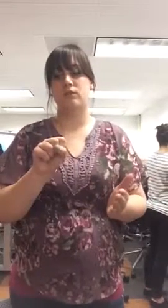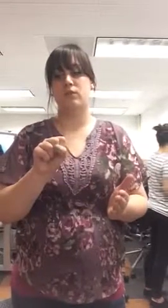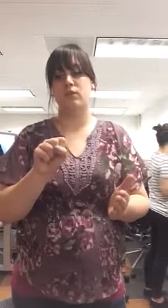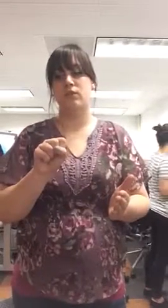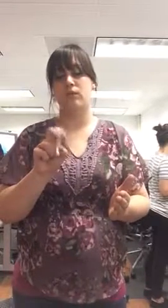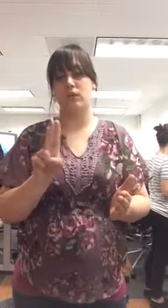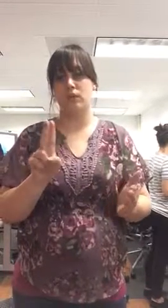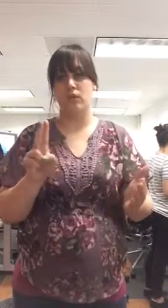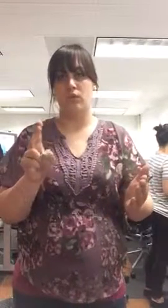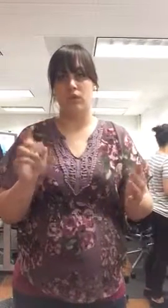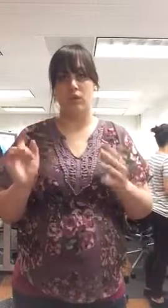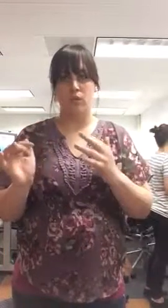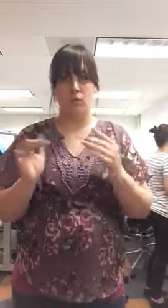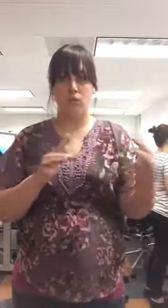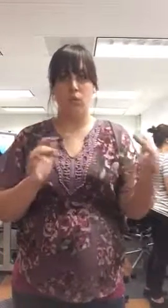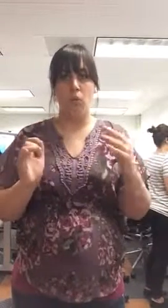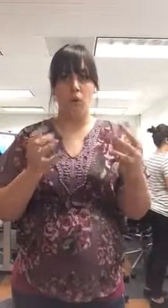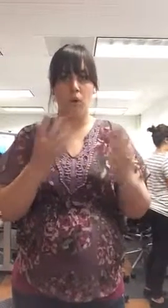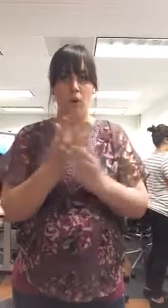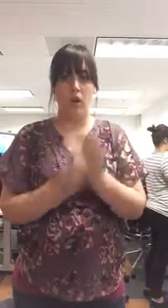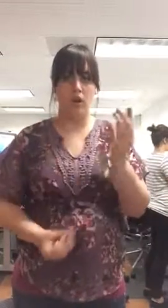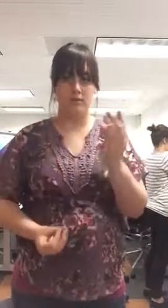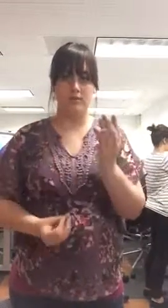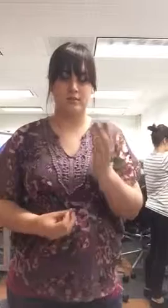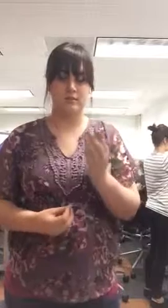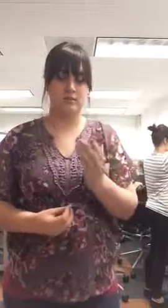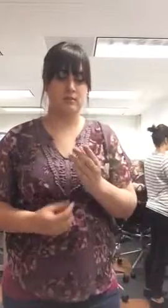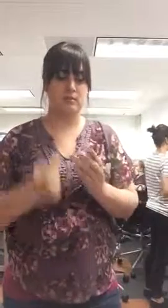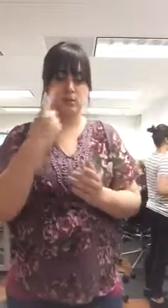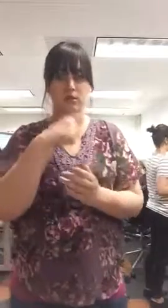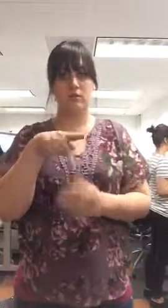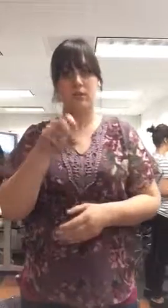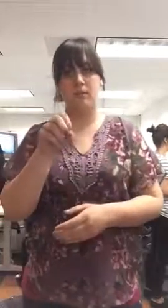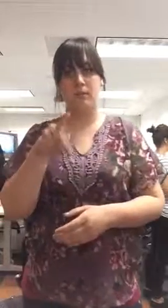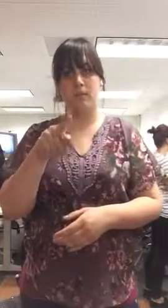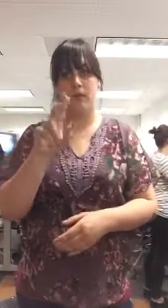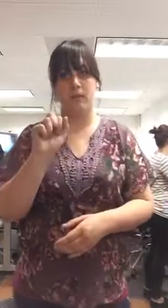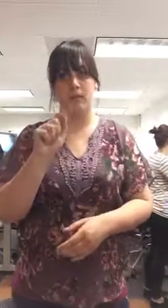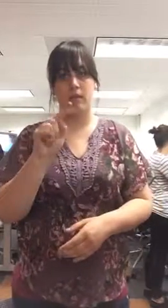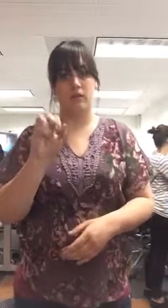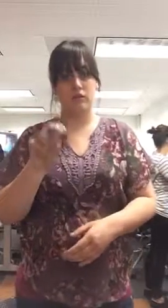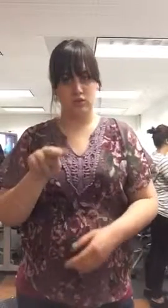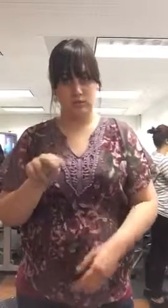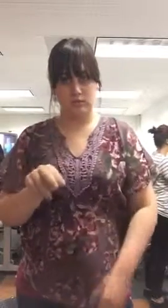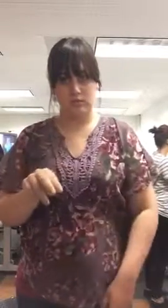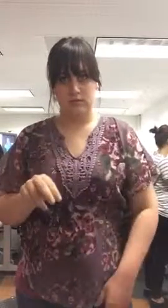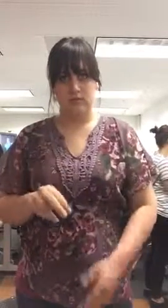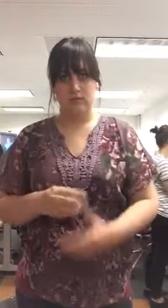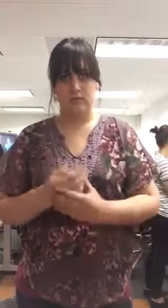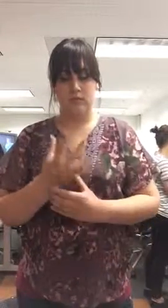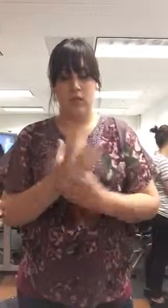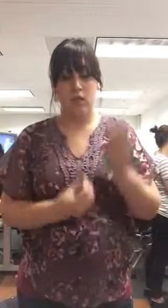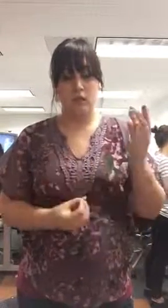And what it is it looks at the population. The Soviet war losses in World War II were about 20